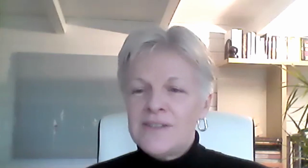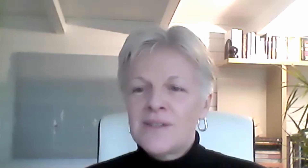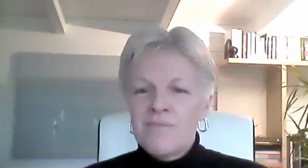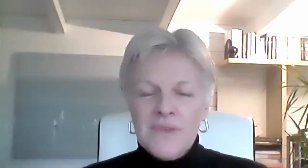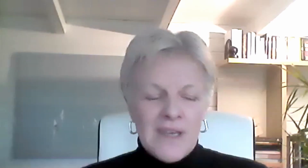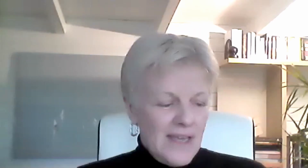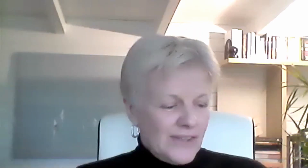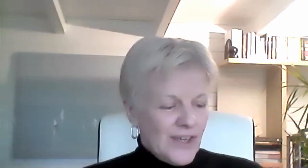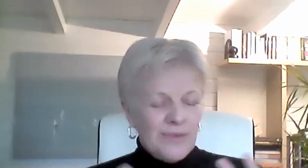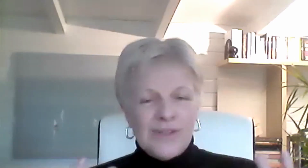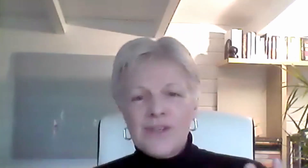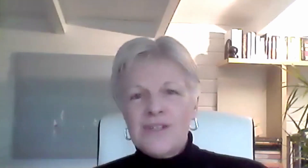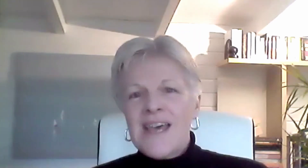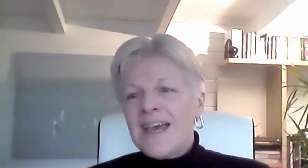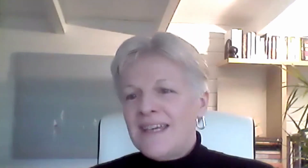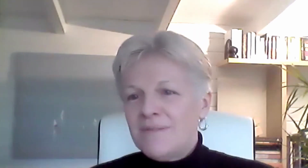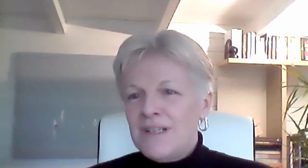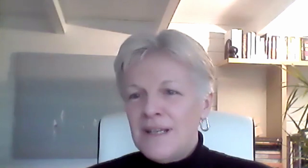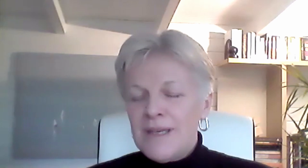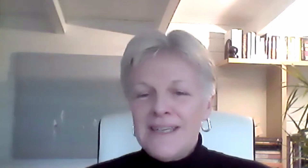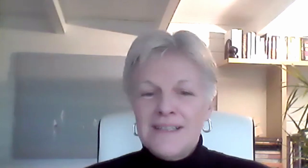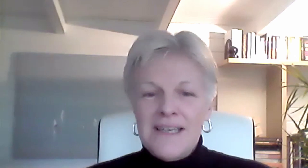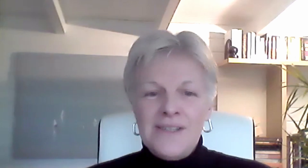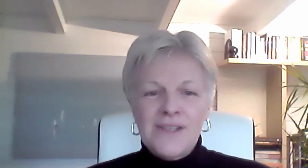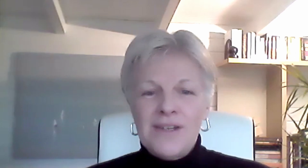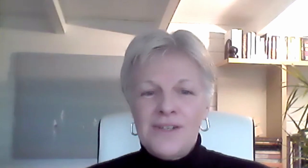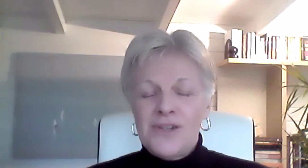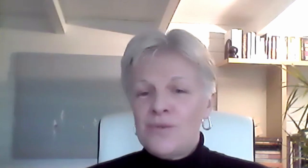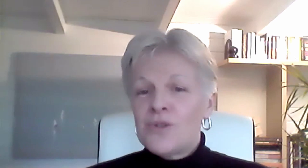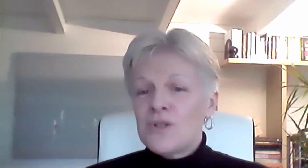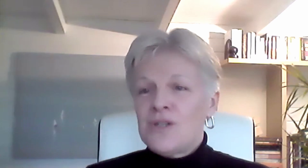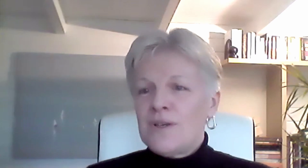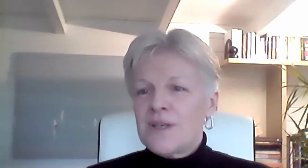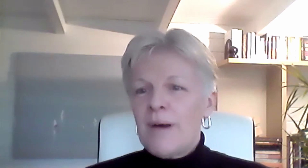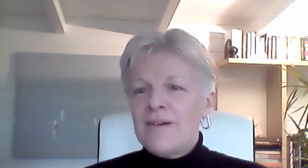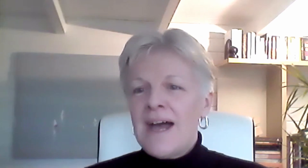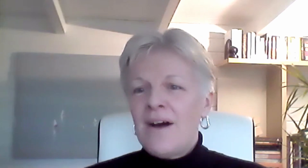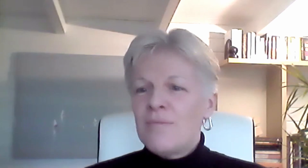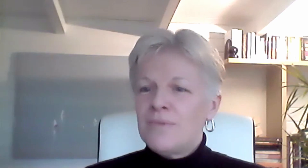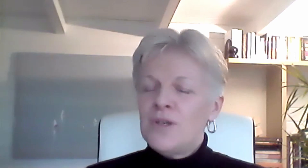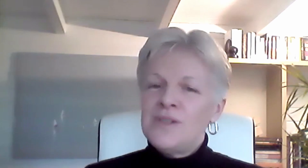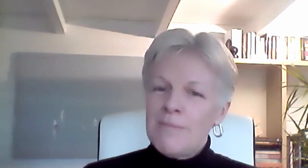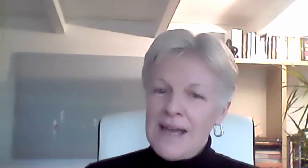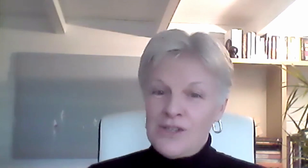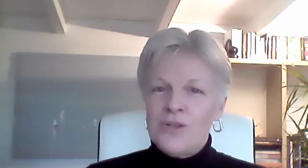is. So today, Libby is going to talk to us about how using Makaton